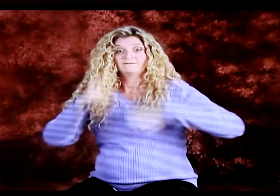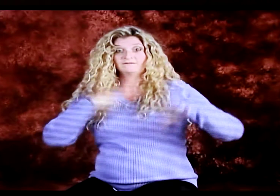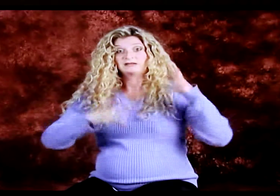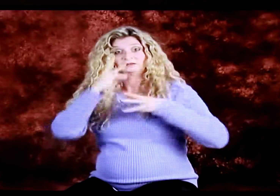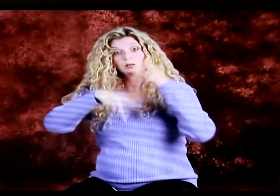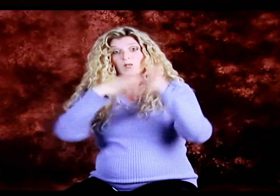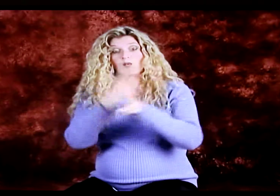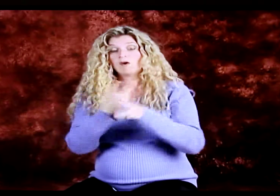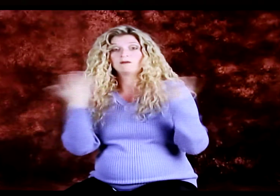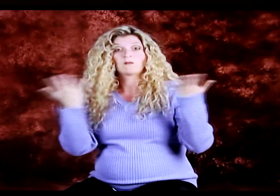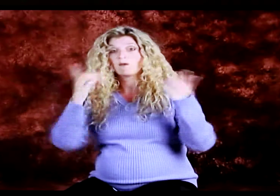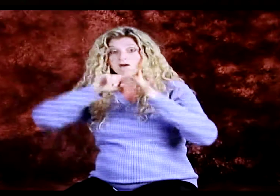that people wear.